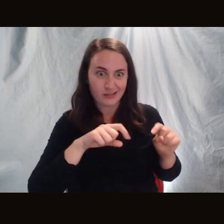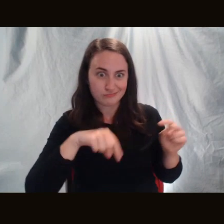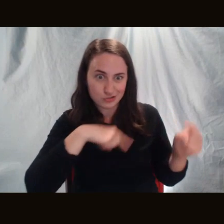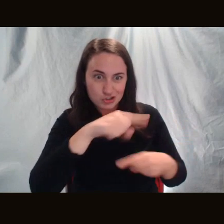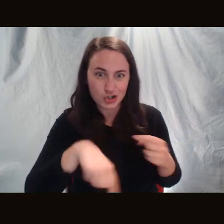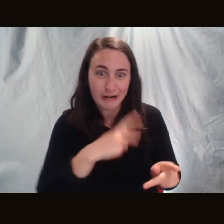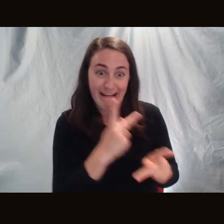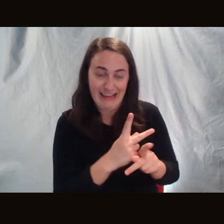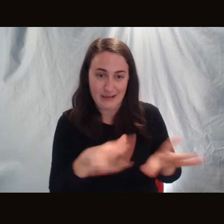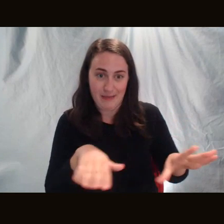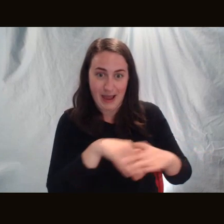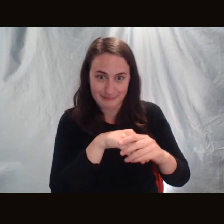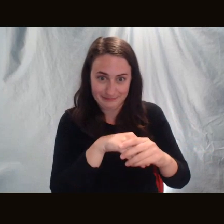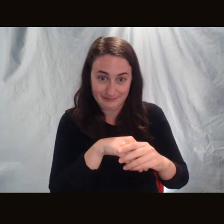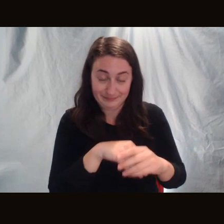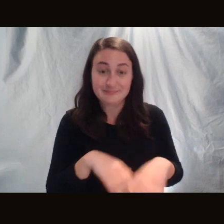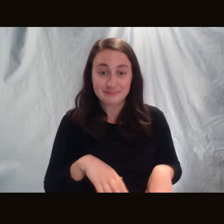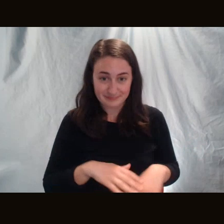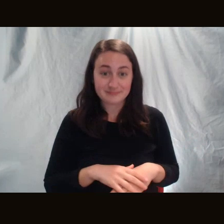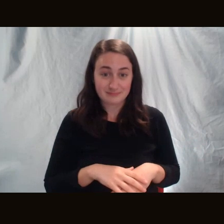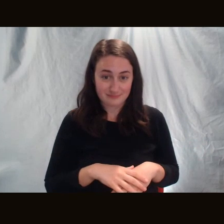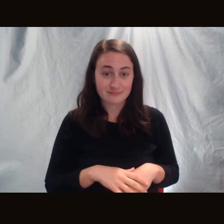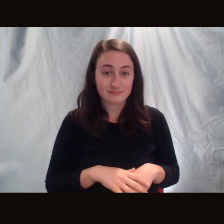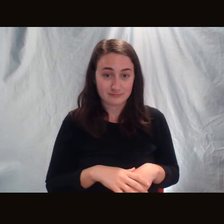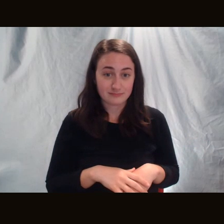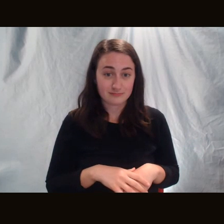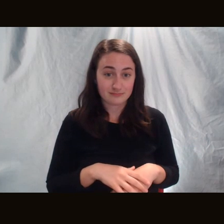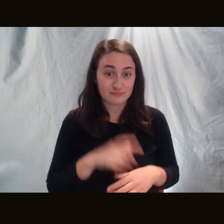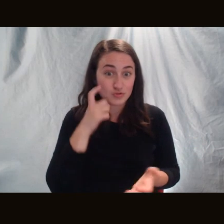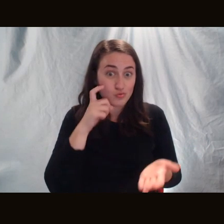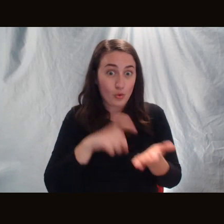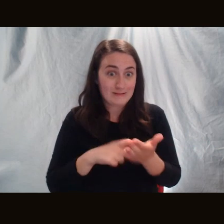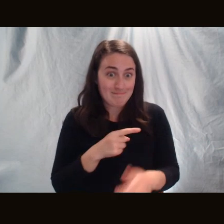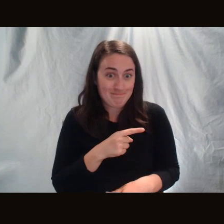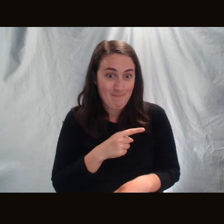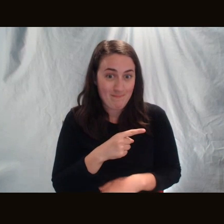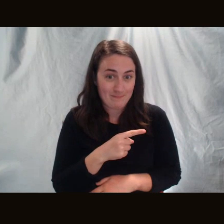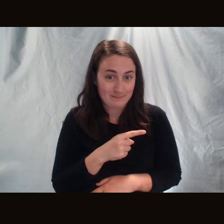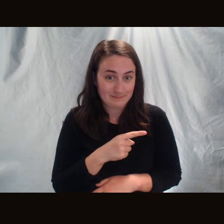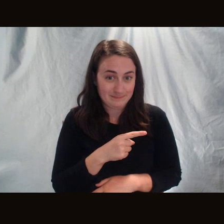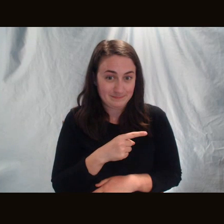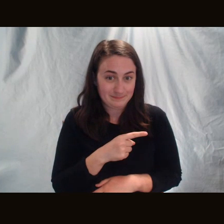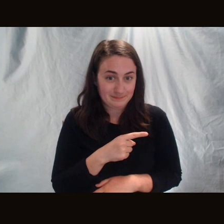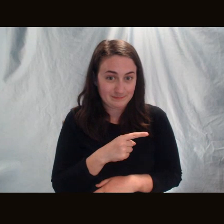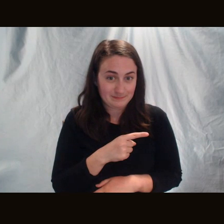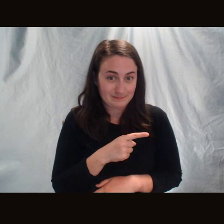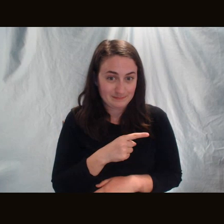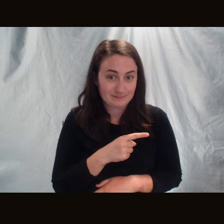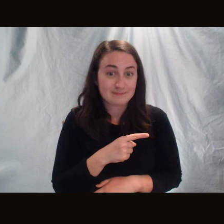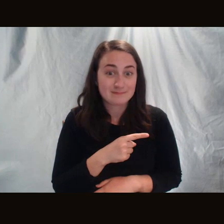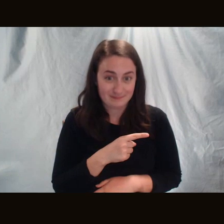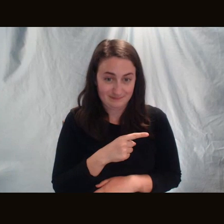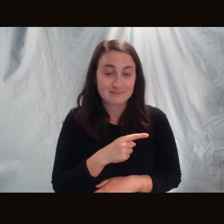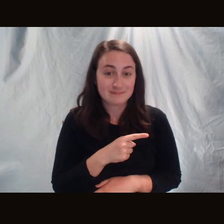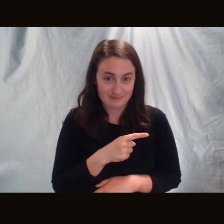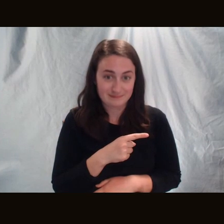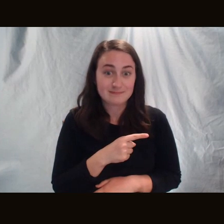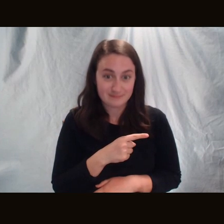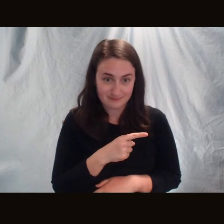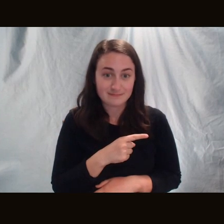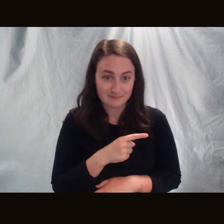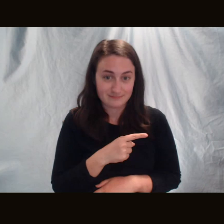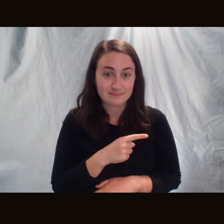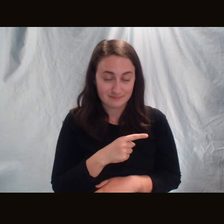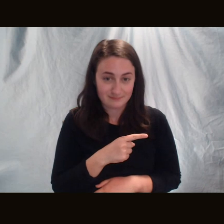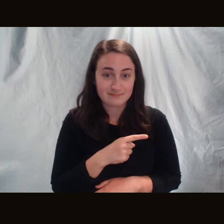go forward, she goes back, I pivot, I let the hands rotate, I bring the hands over, and then I finish with the turn.